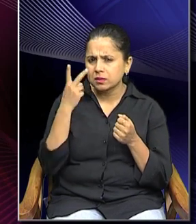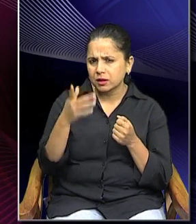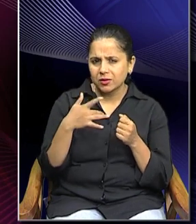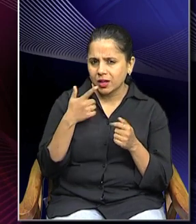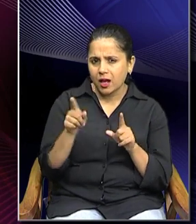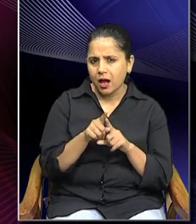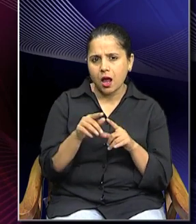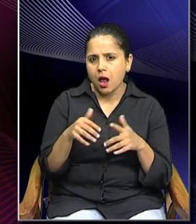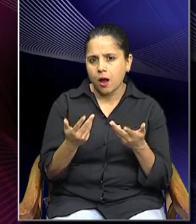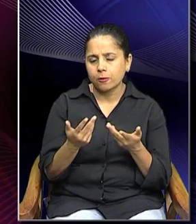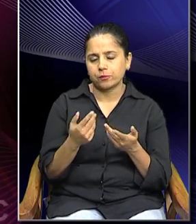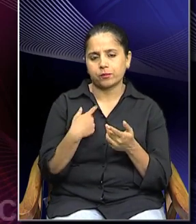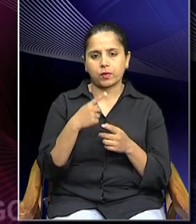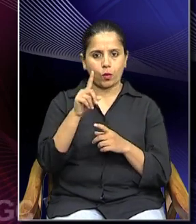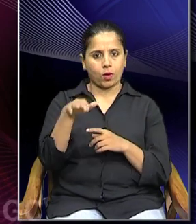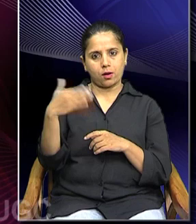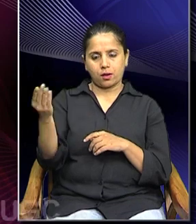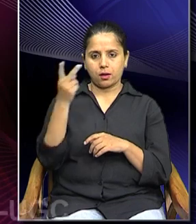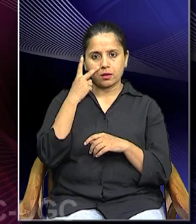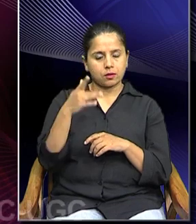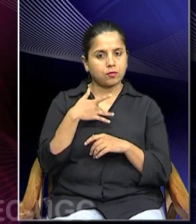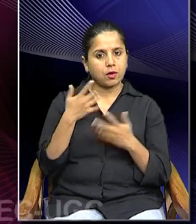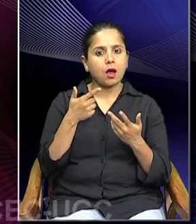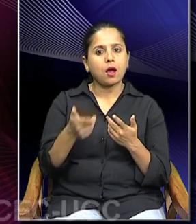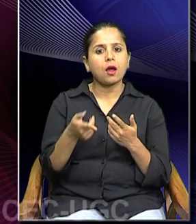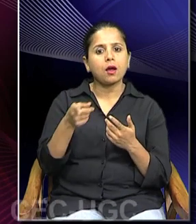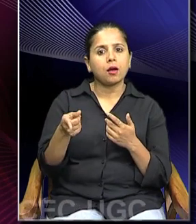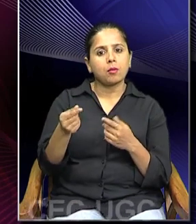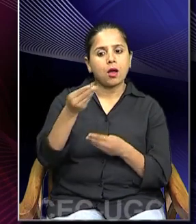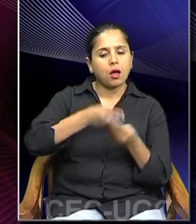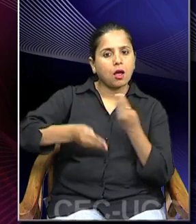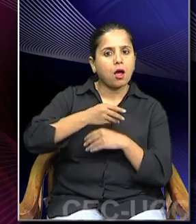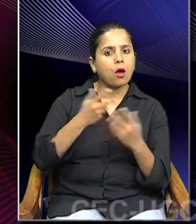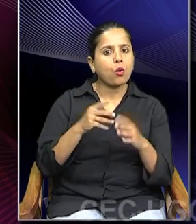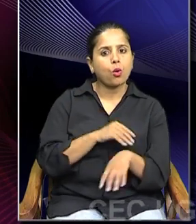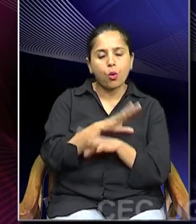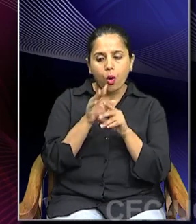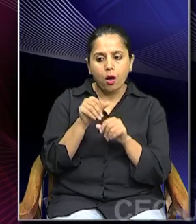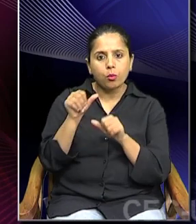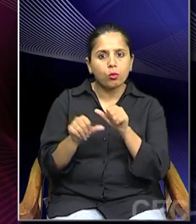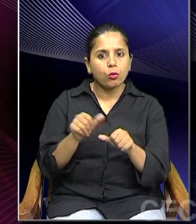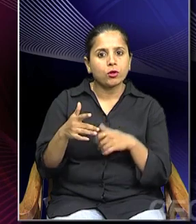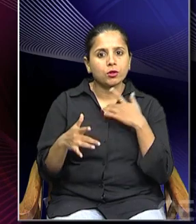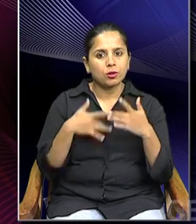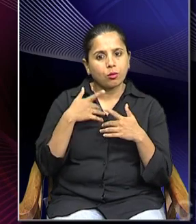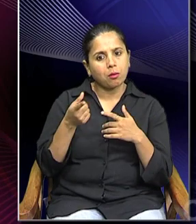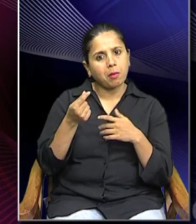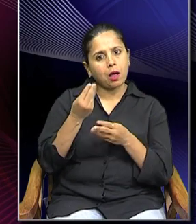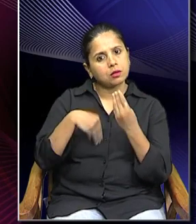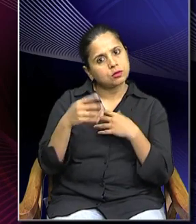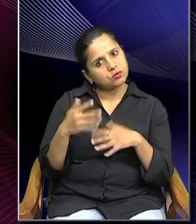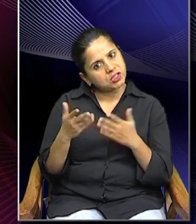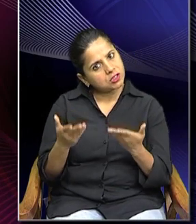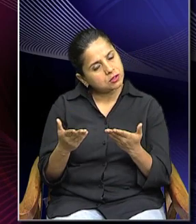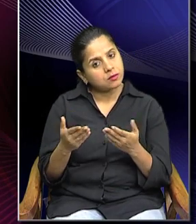it? On one side, how are we kind of monetizing the entire process of emotions? And if you